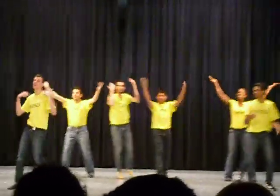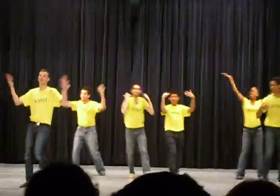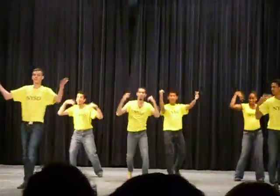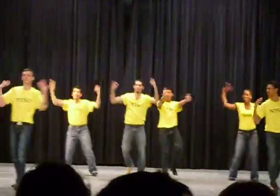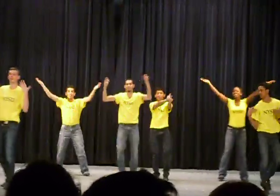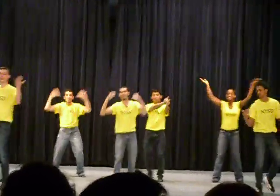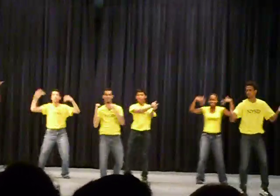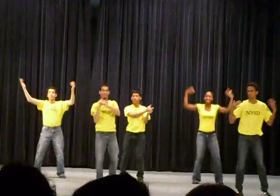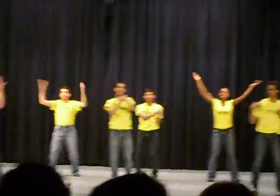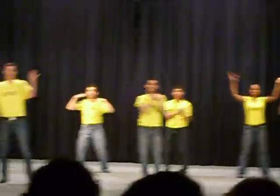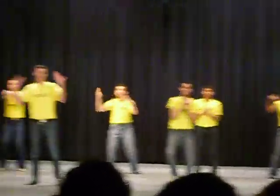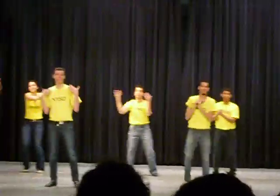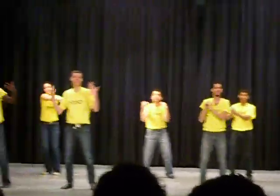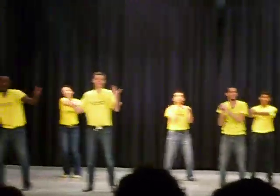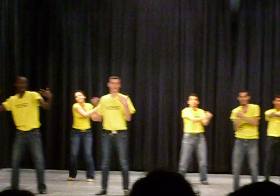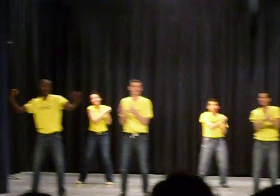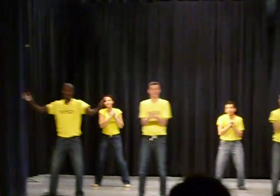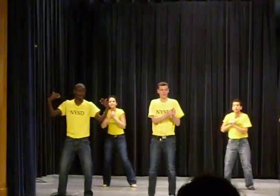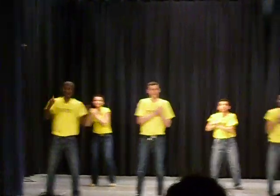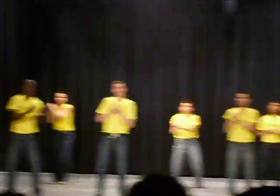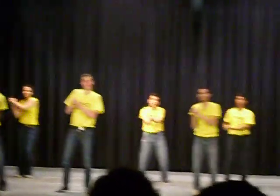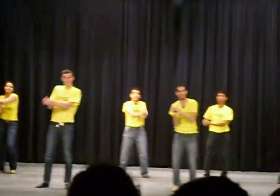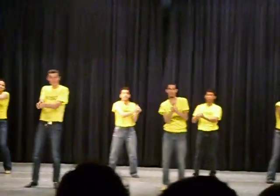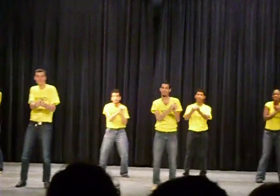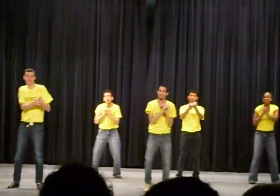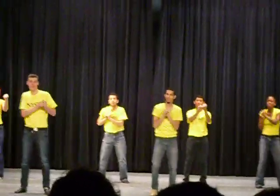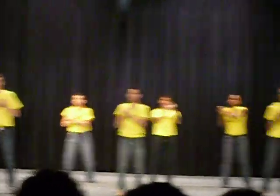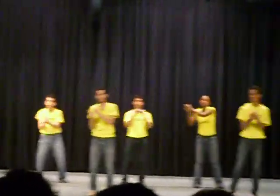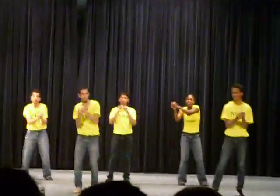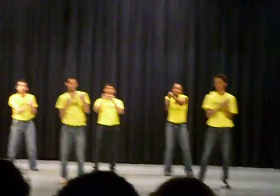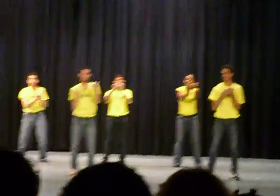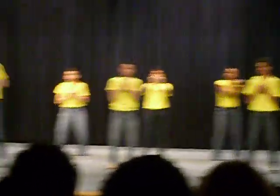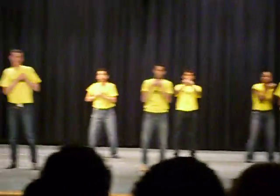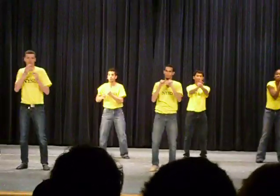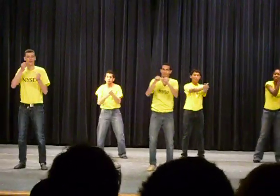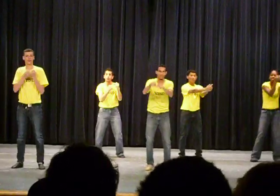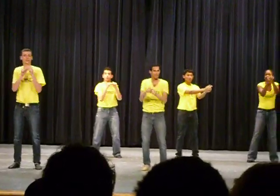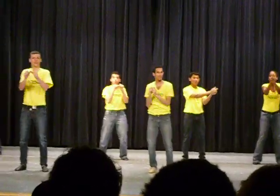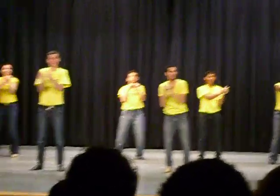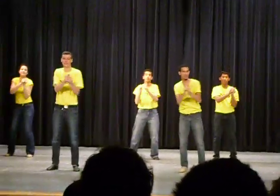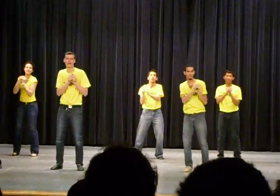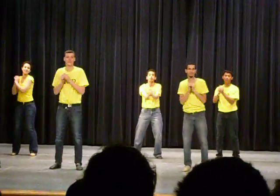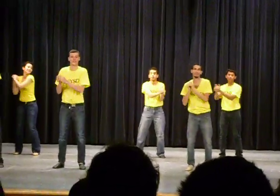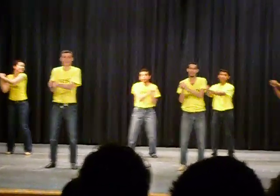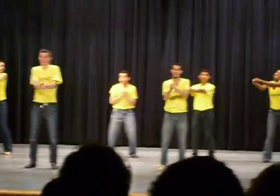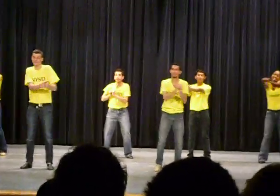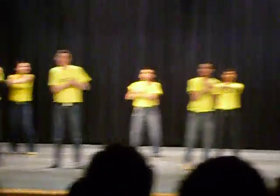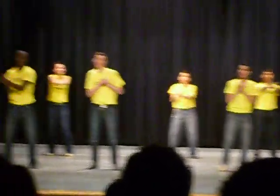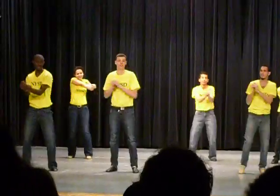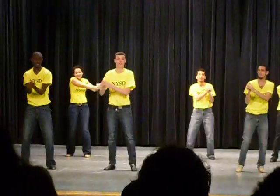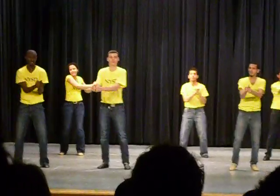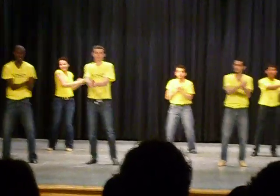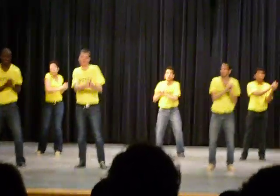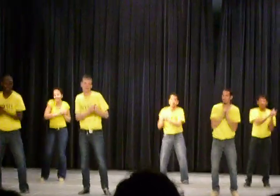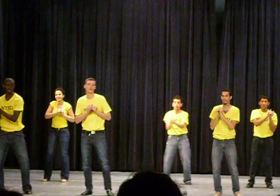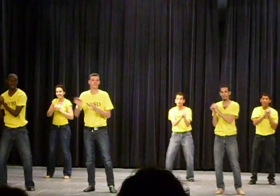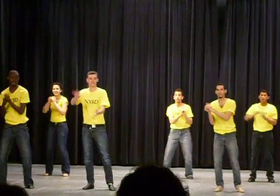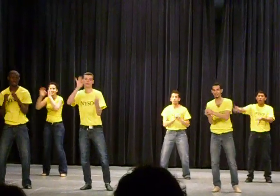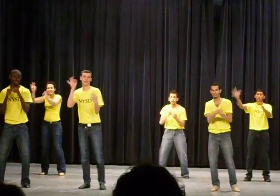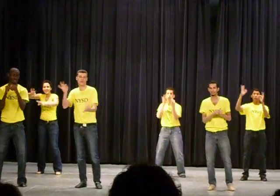fun. Together, together, each other every time. Together, together, come on, let's do